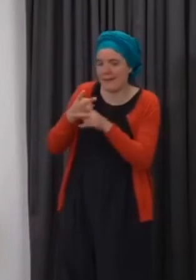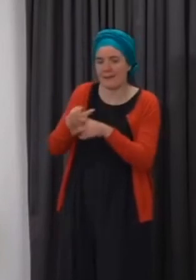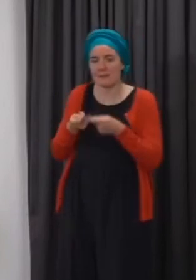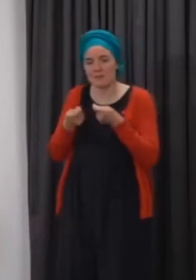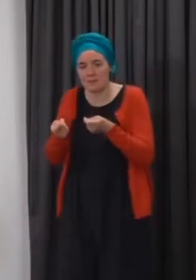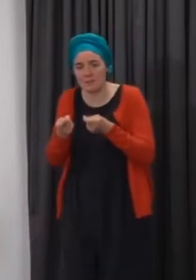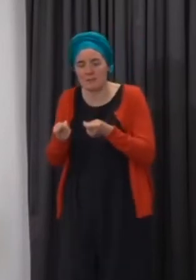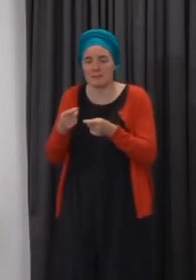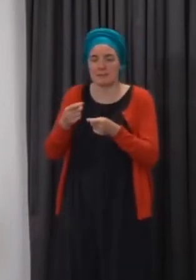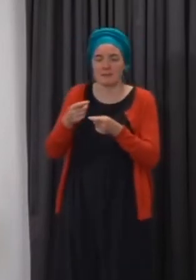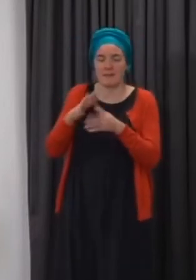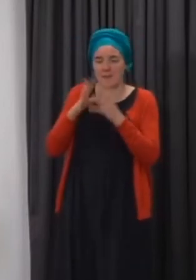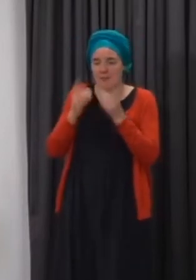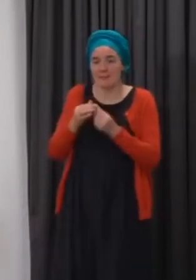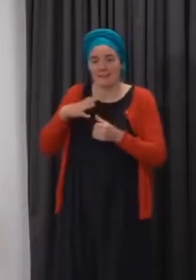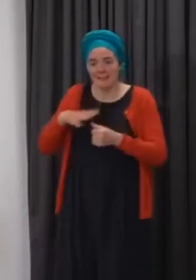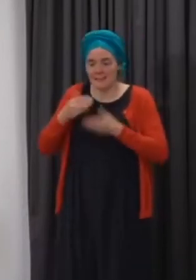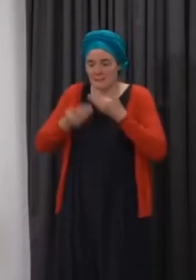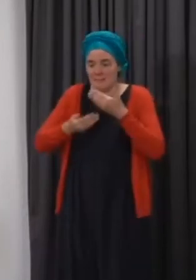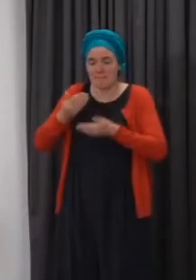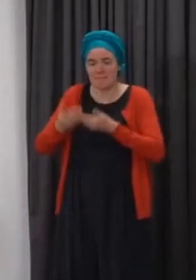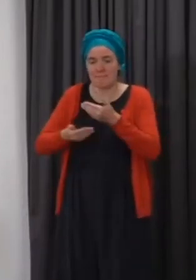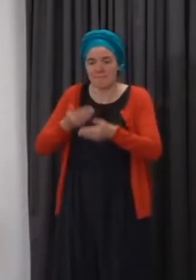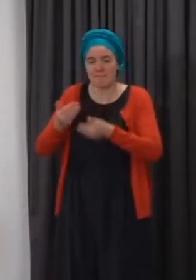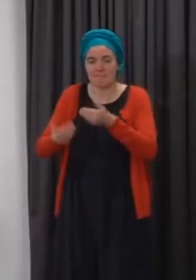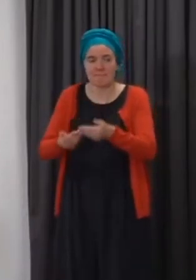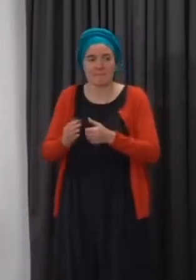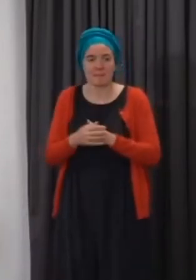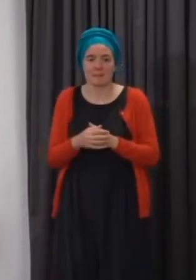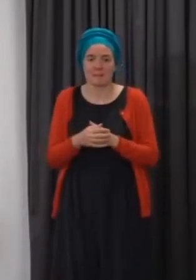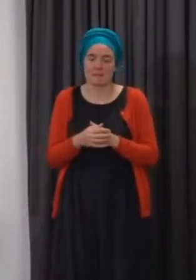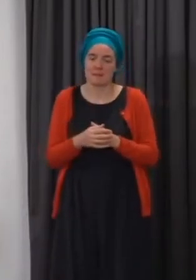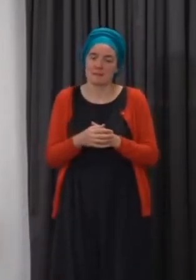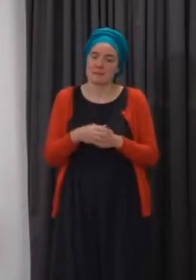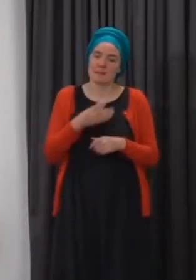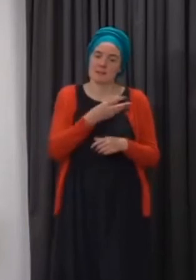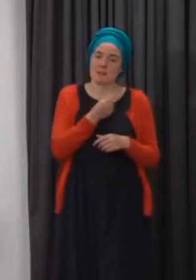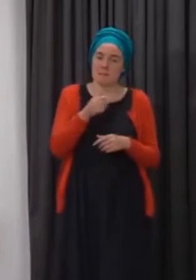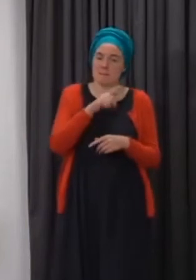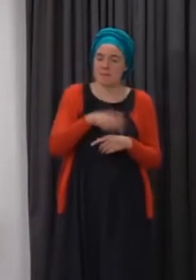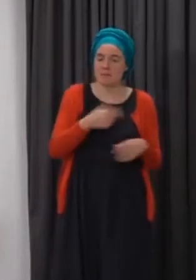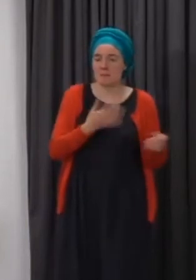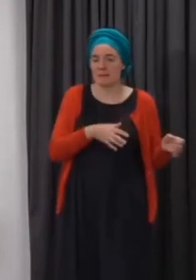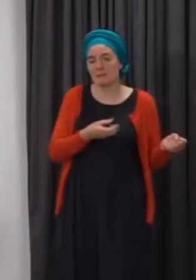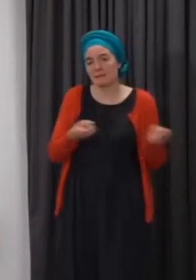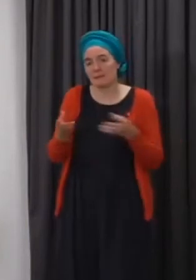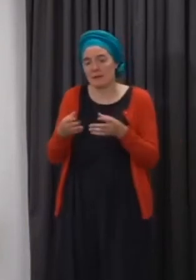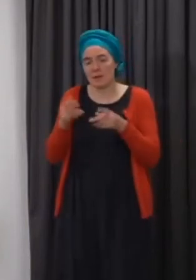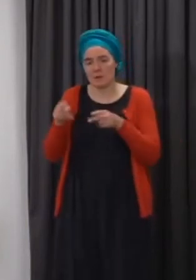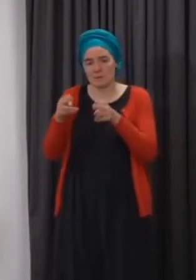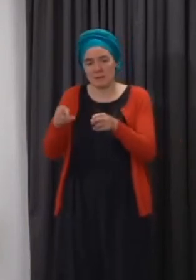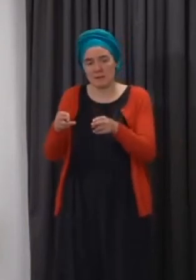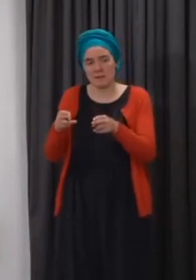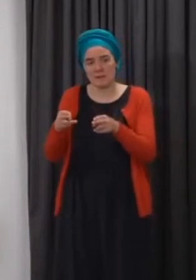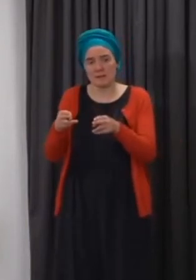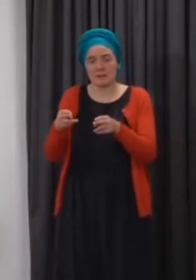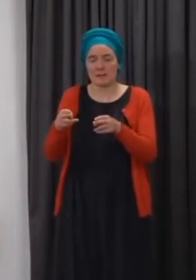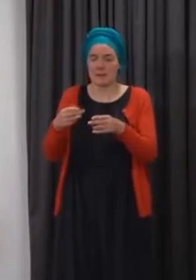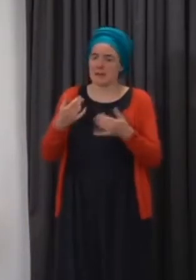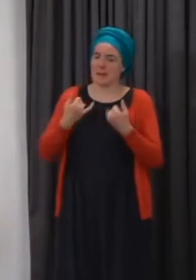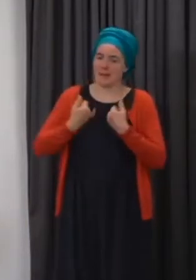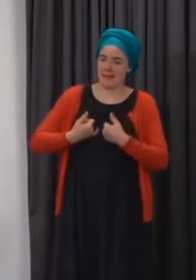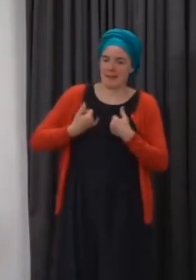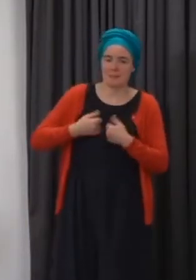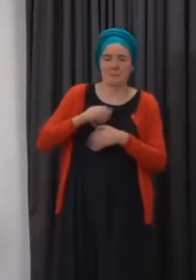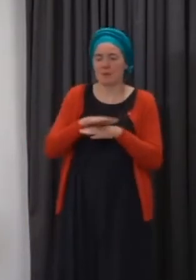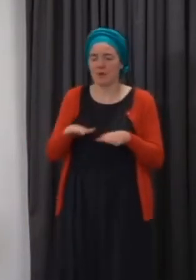some of our operational data with you, we obviously have patients who have been admitted to hospital, who've still been ill, but have not had to access a